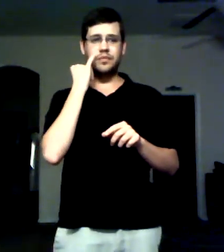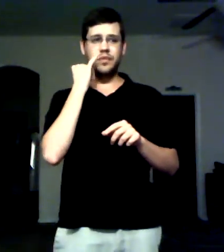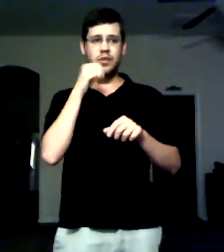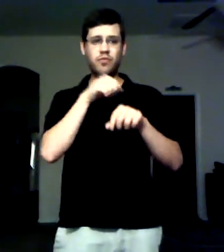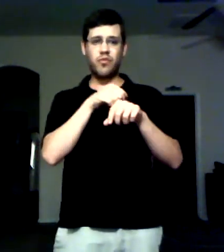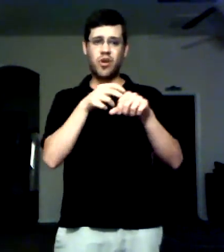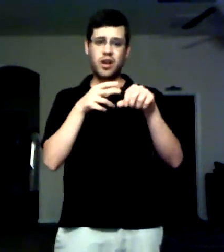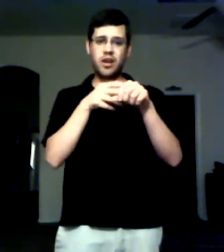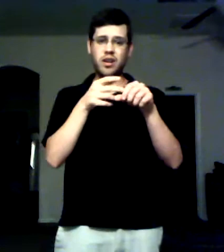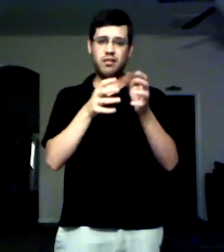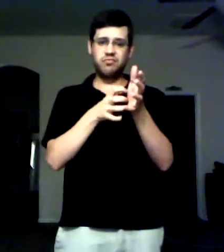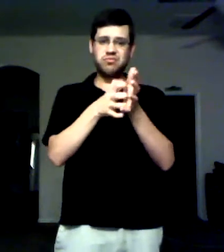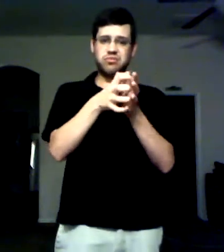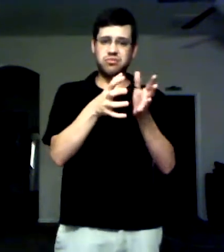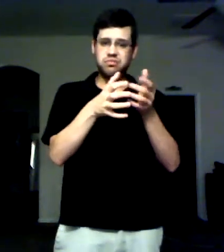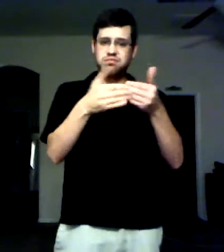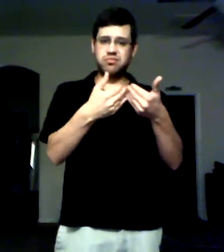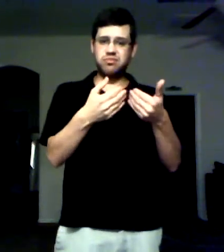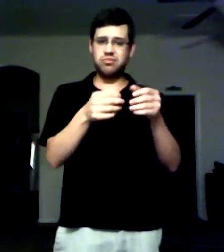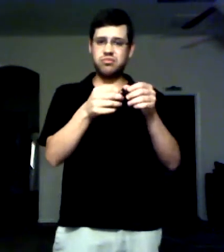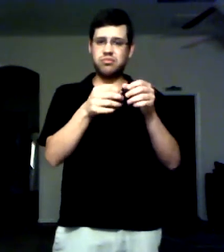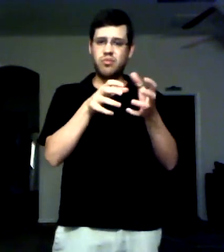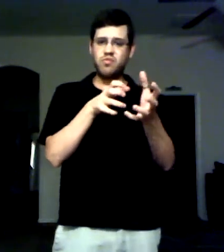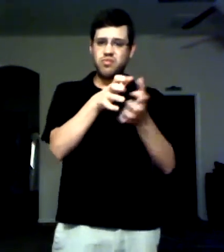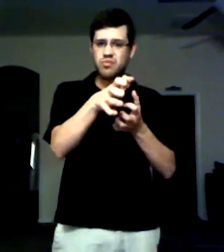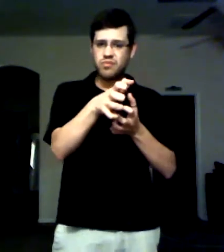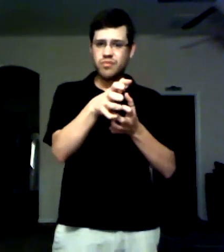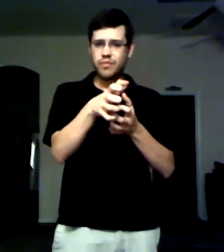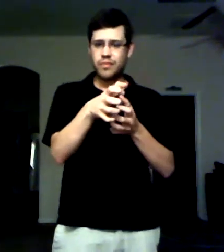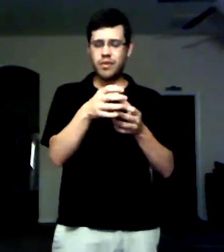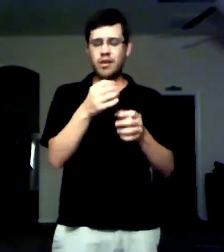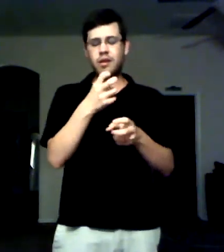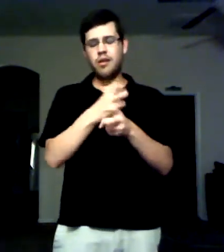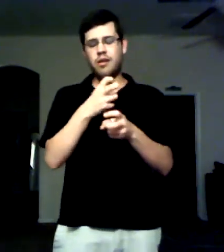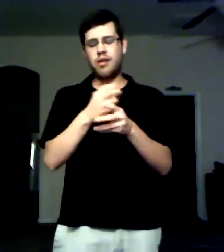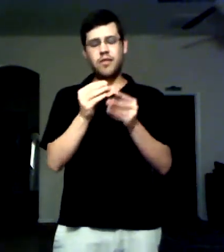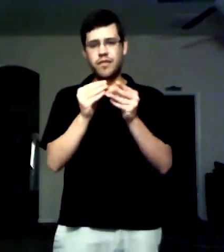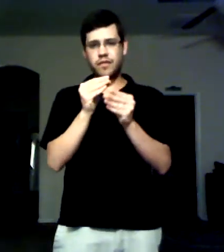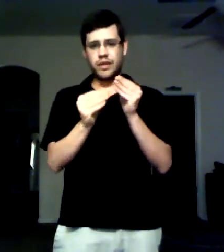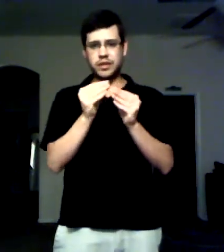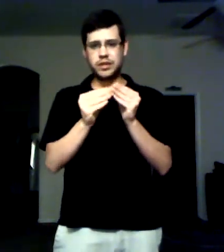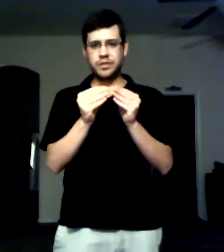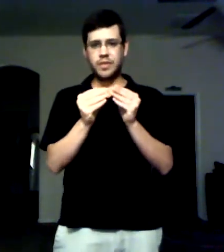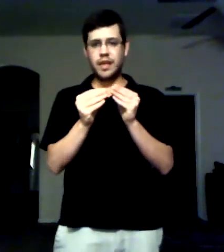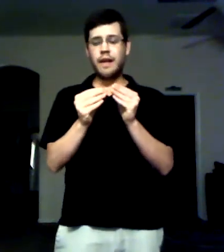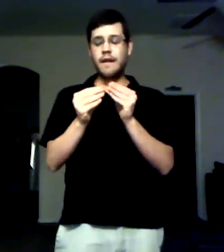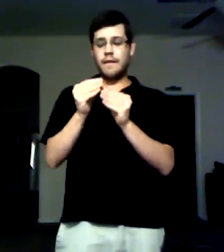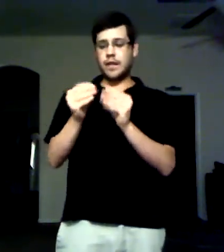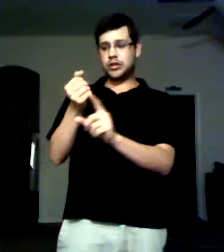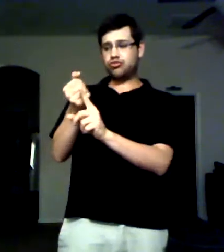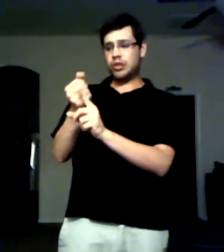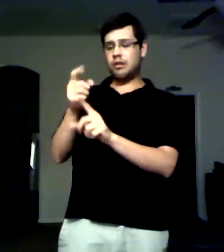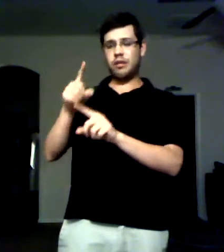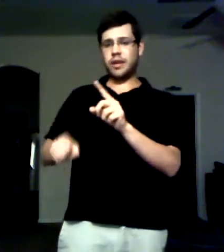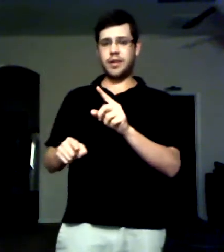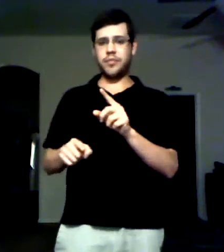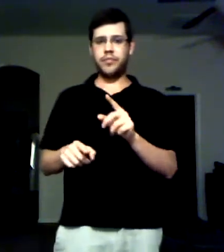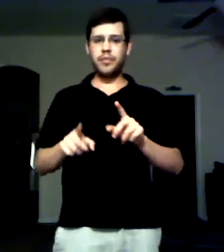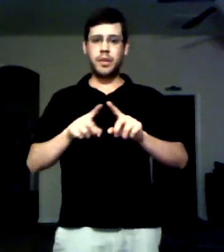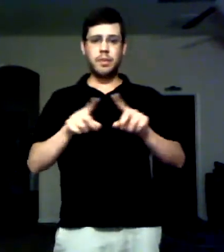you've got to patch it. Fiberglass, very similar characteristics as far as the layout of the hull. You can form it in real nice angles and